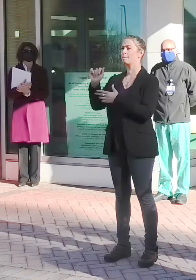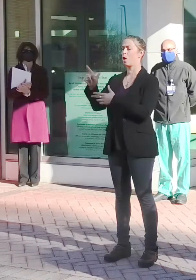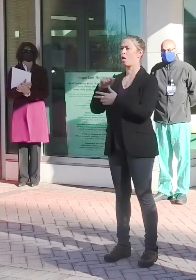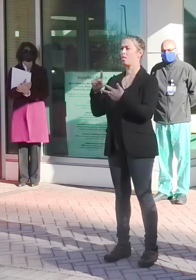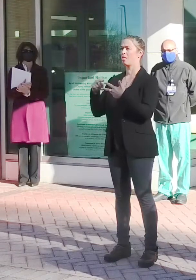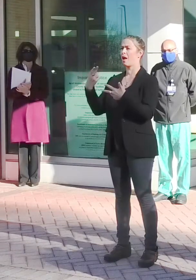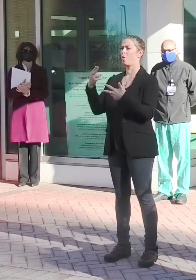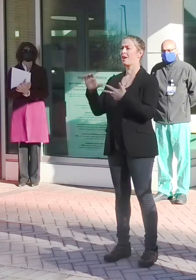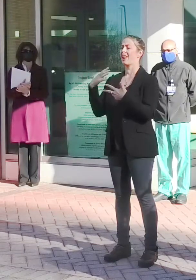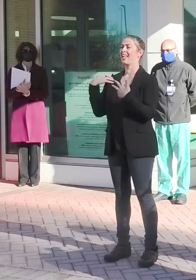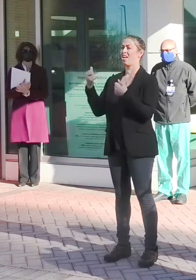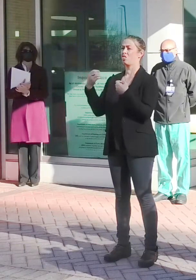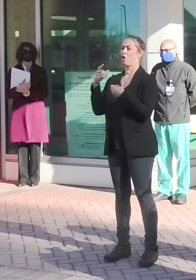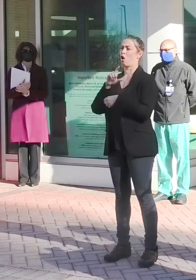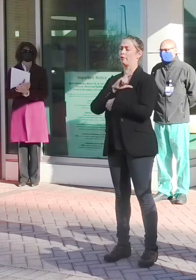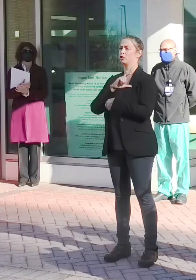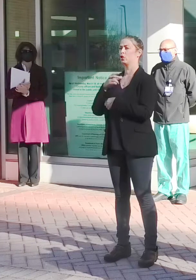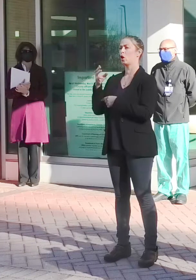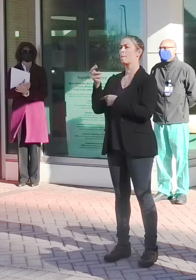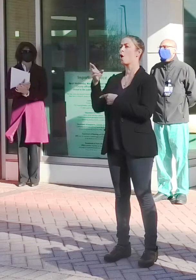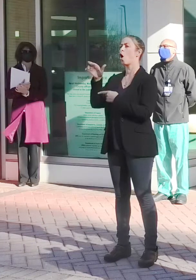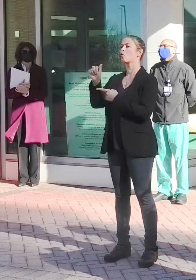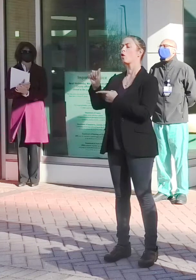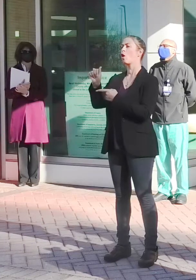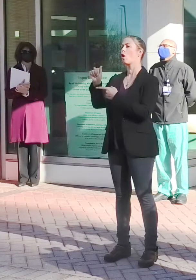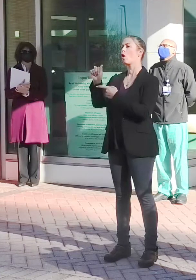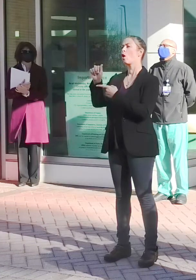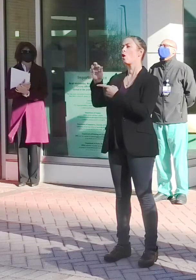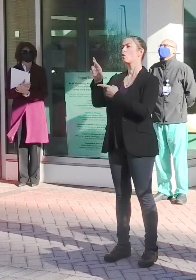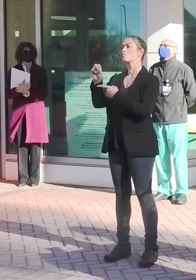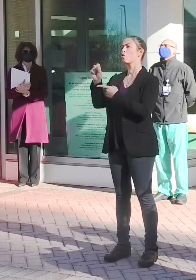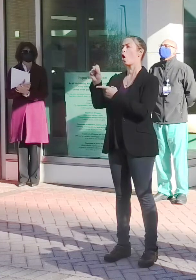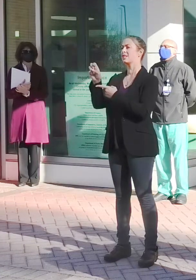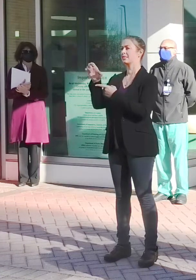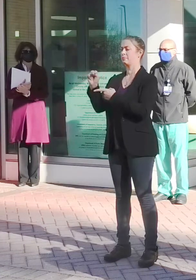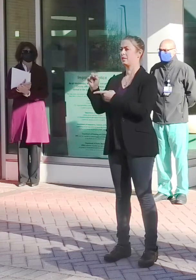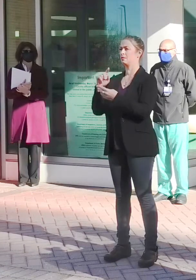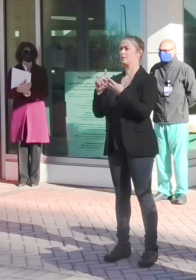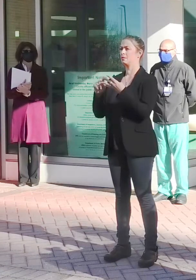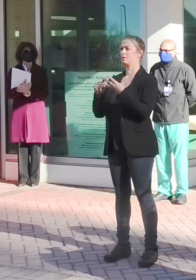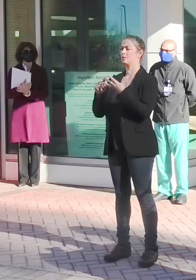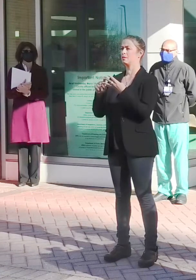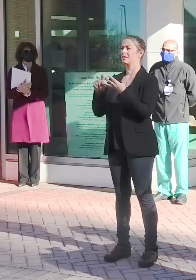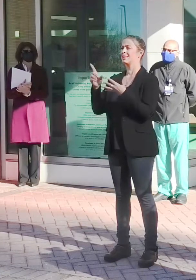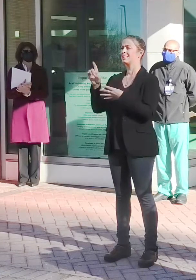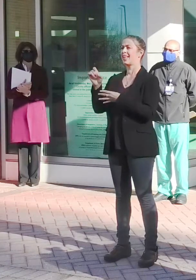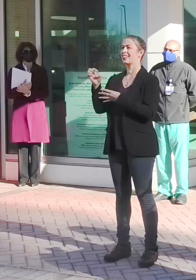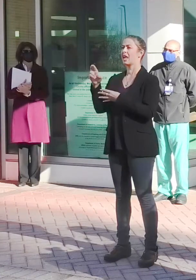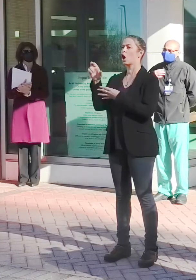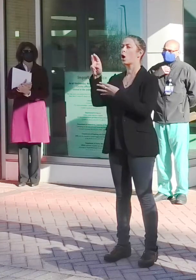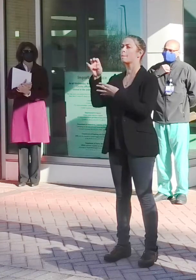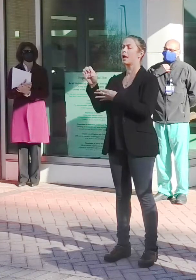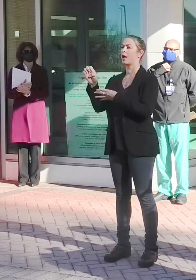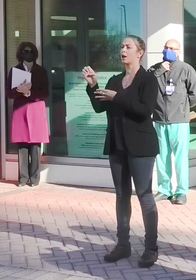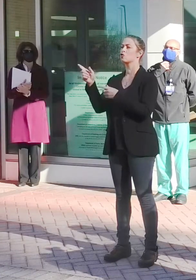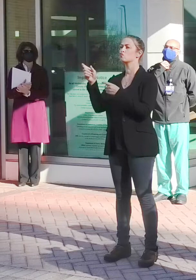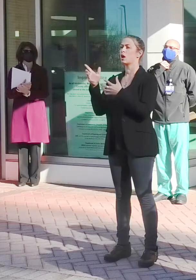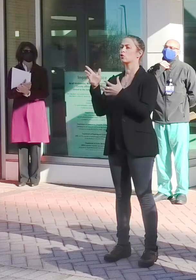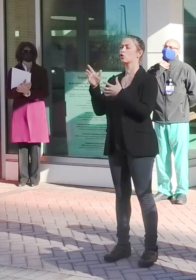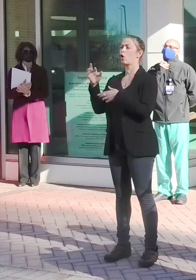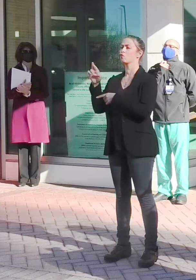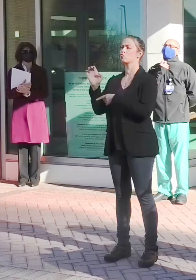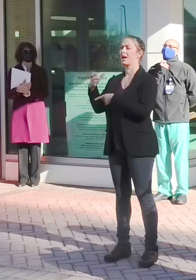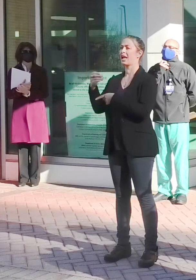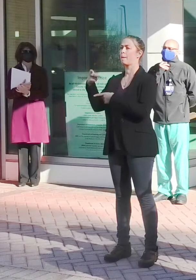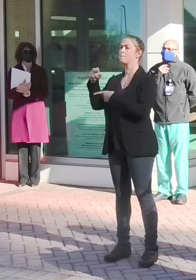Howard County Health Officer Dr. Maura Rossman, Raul Delerme, Director of Recreation and Parks,